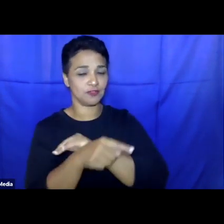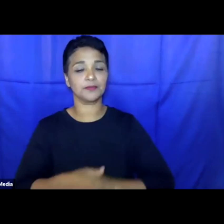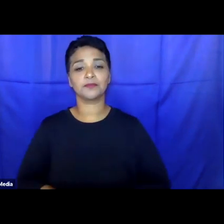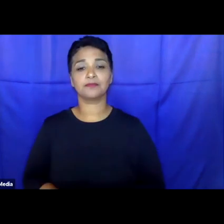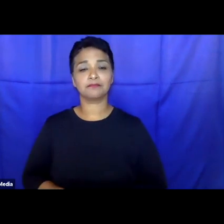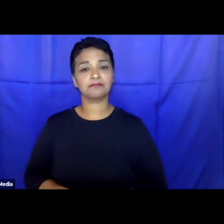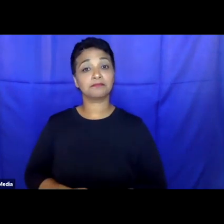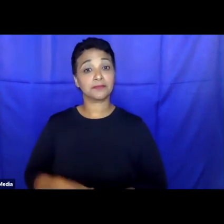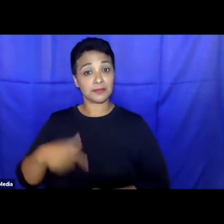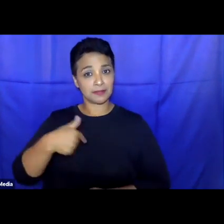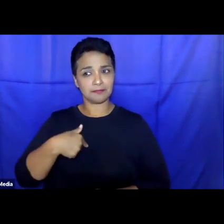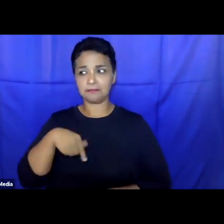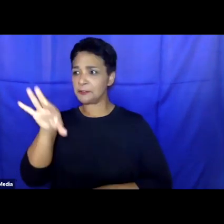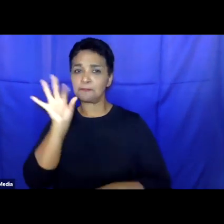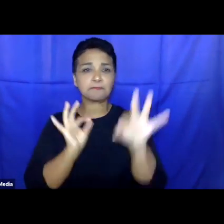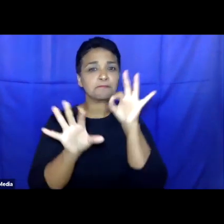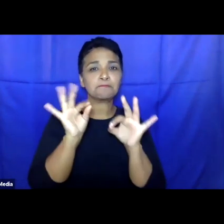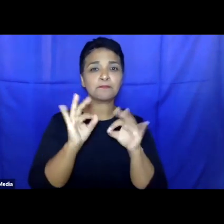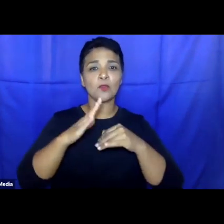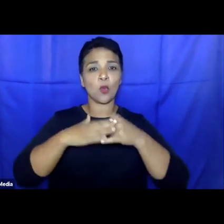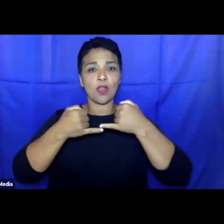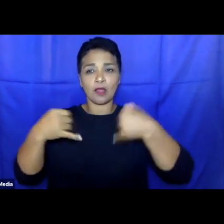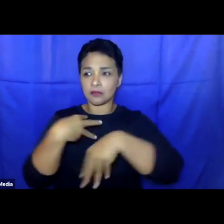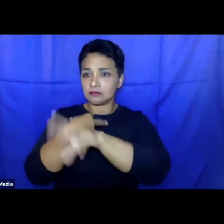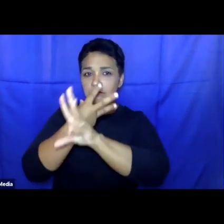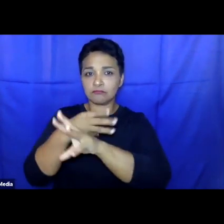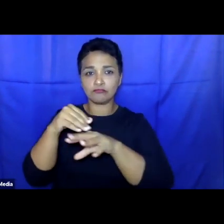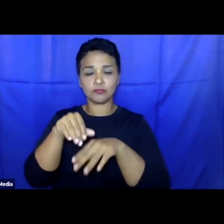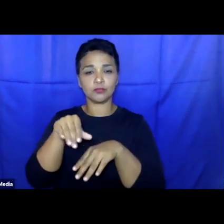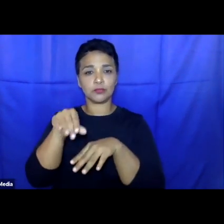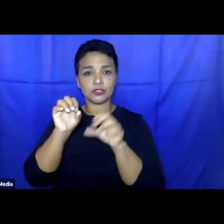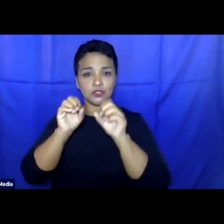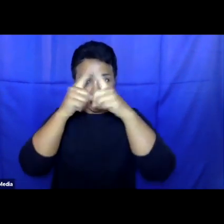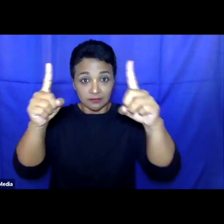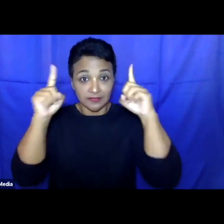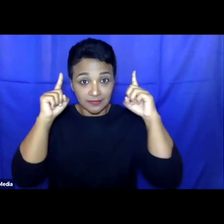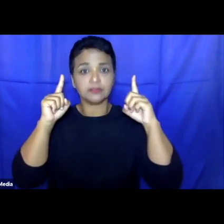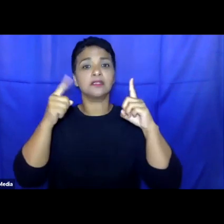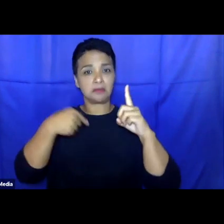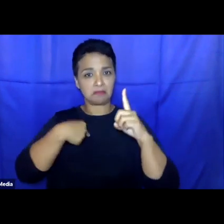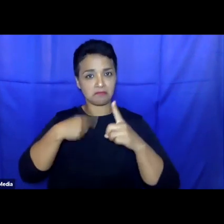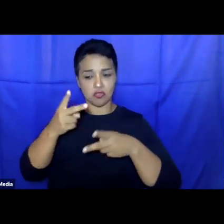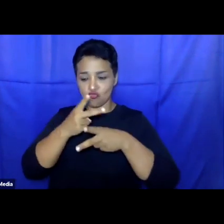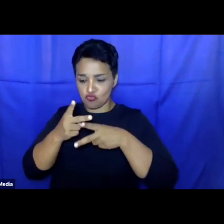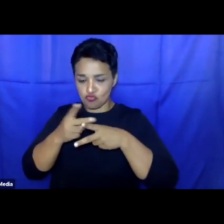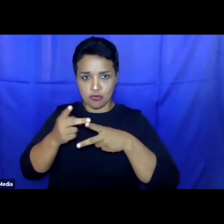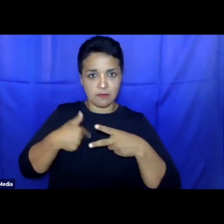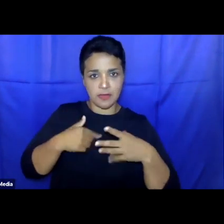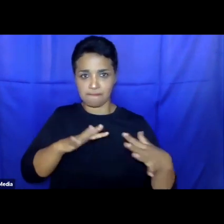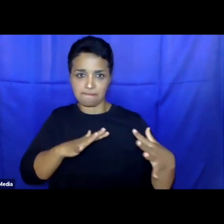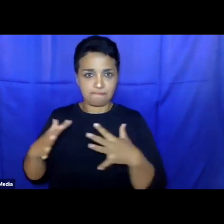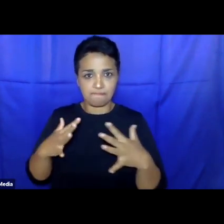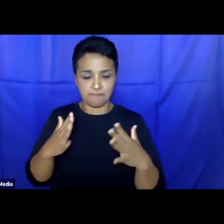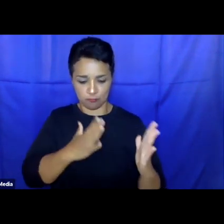from online universities in the project of BHR, Borderless Higher Education for Refugee, prepared me to better